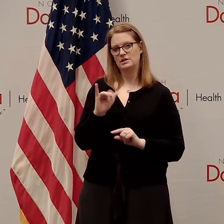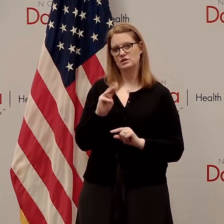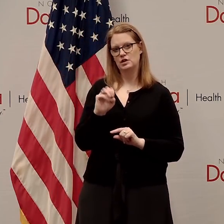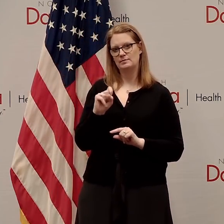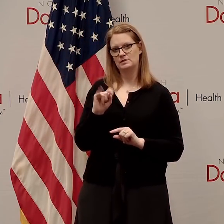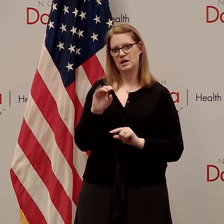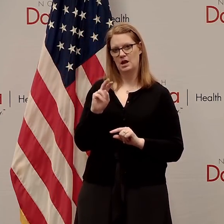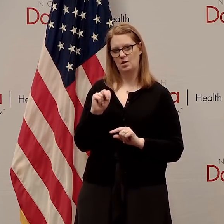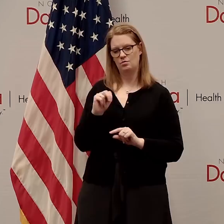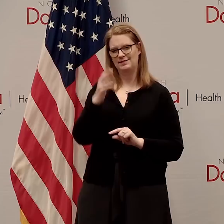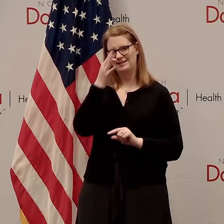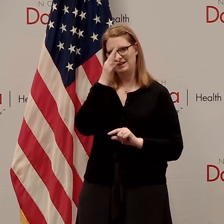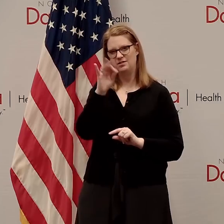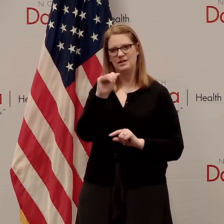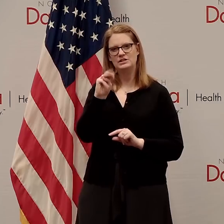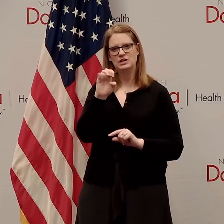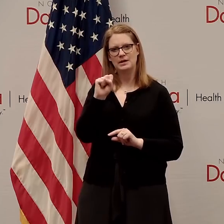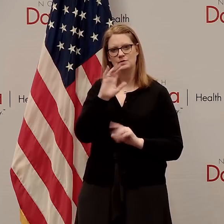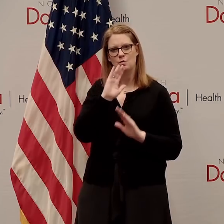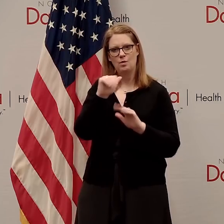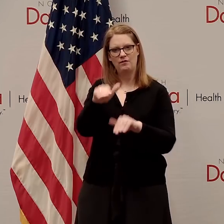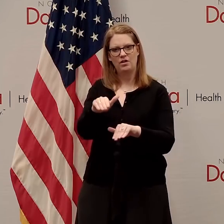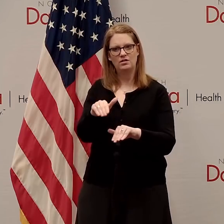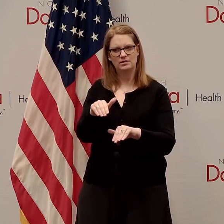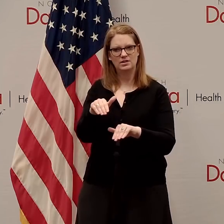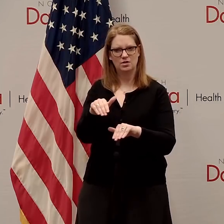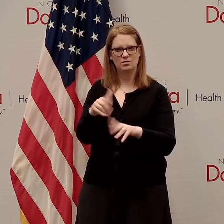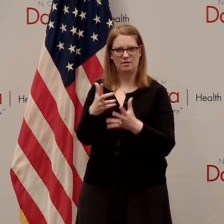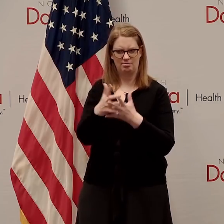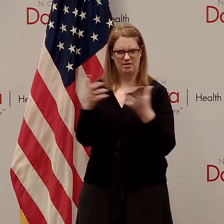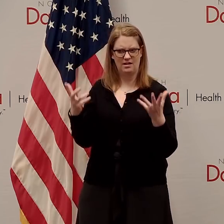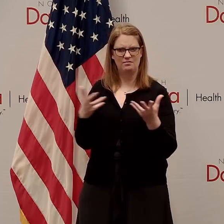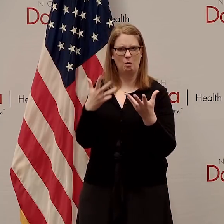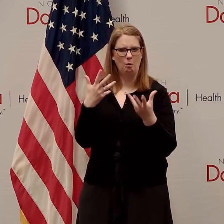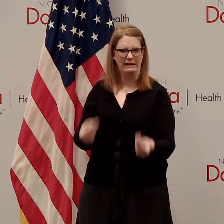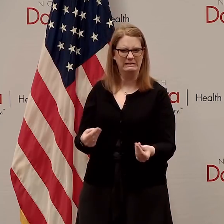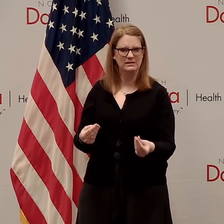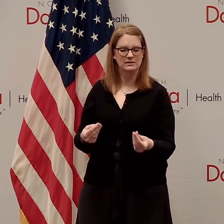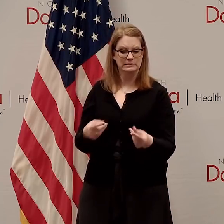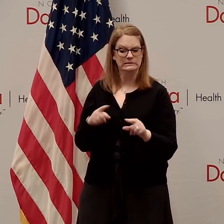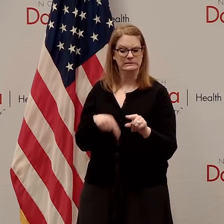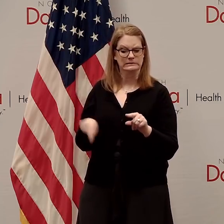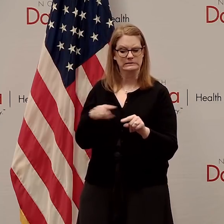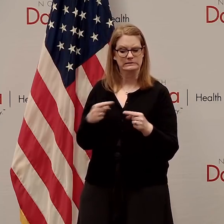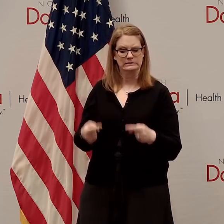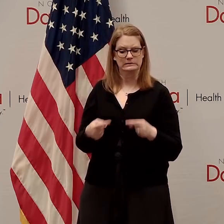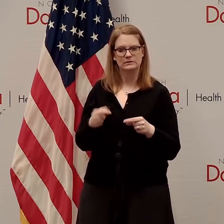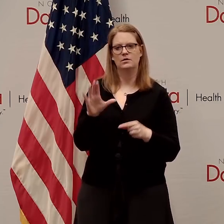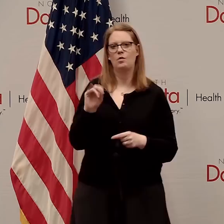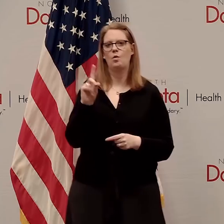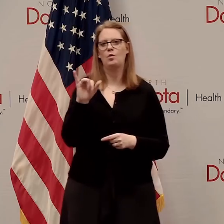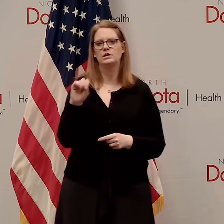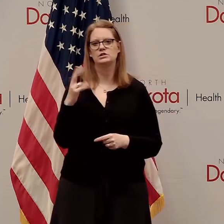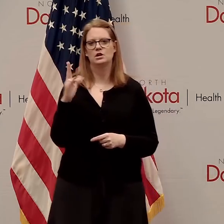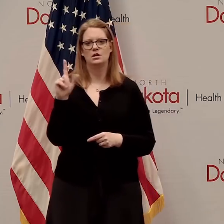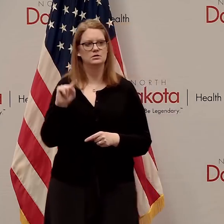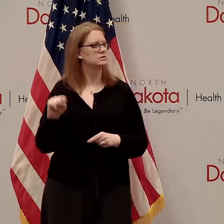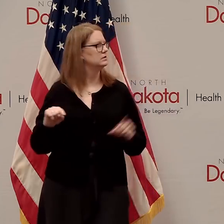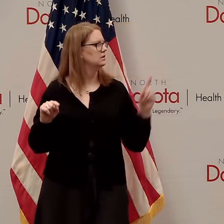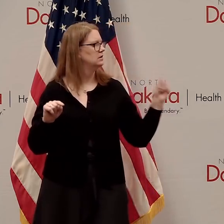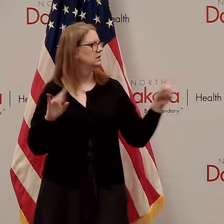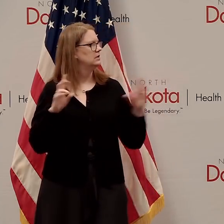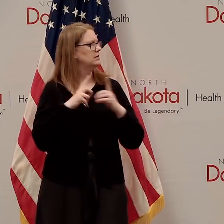the James River, because of all that moisture we had last fall, are really challenged. We've got Cody Schulz here from our Department of